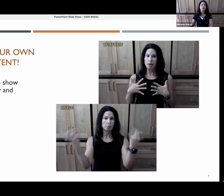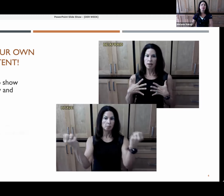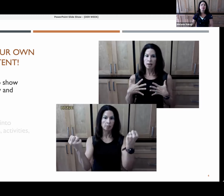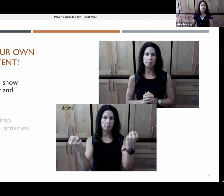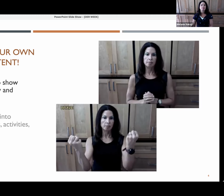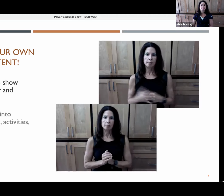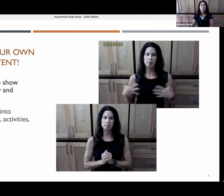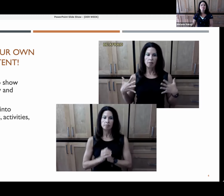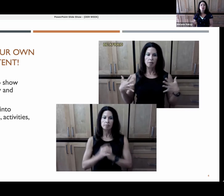specific terms.